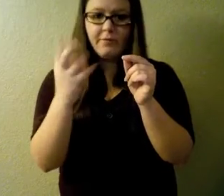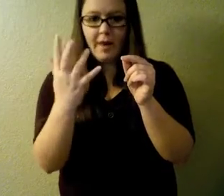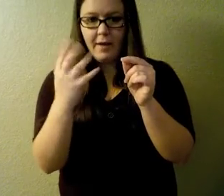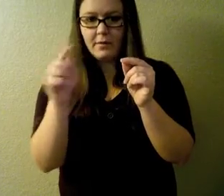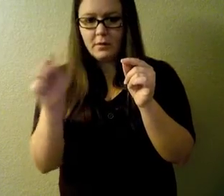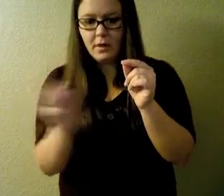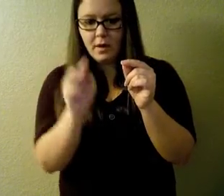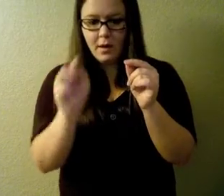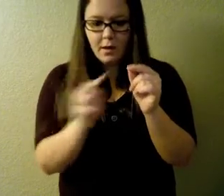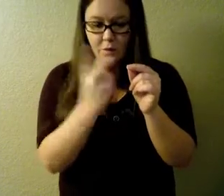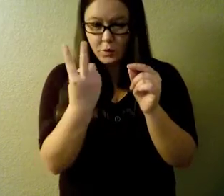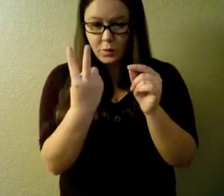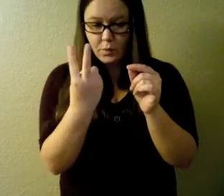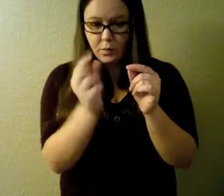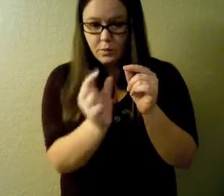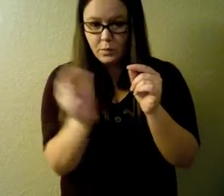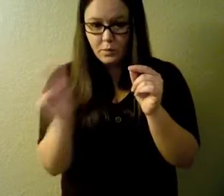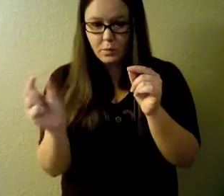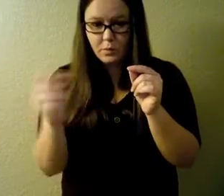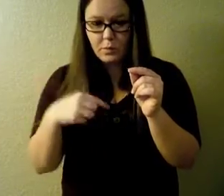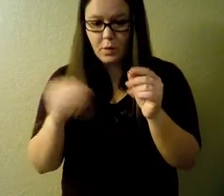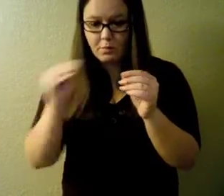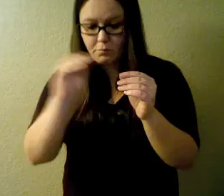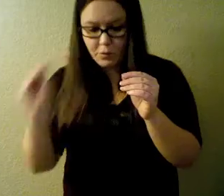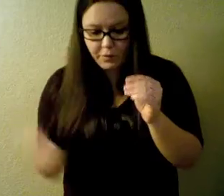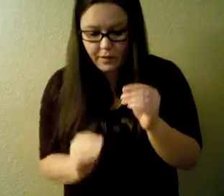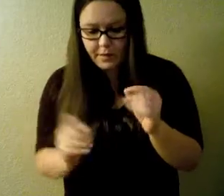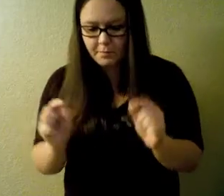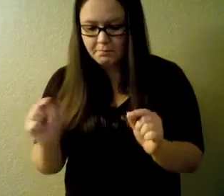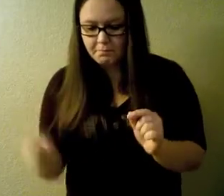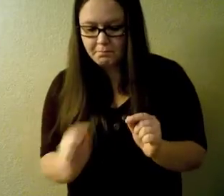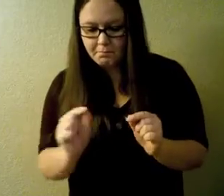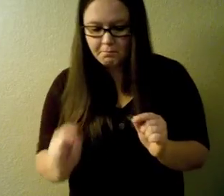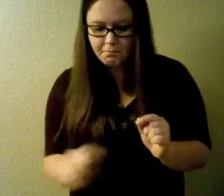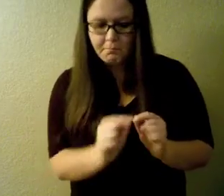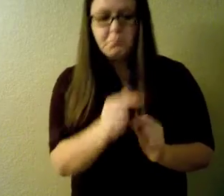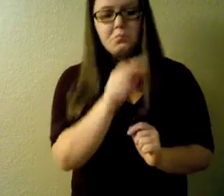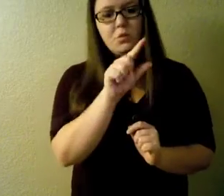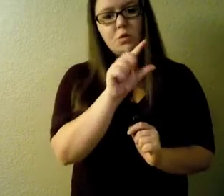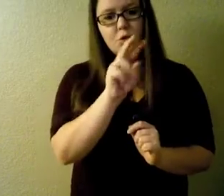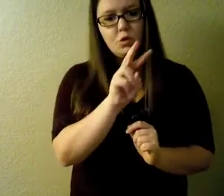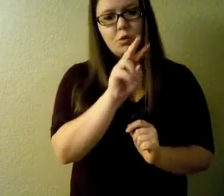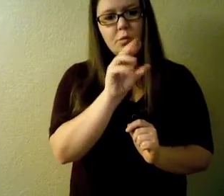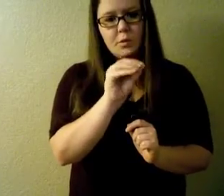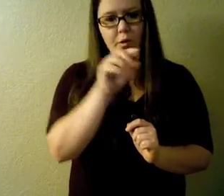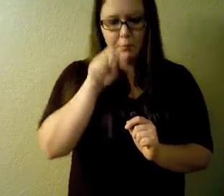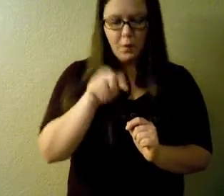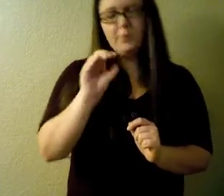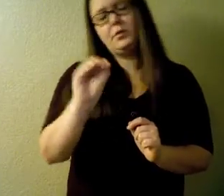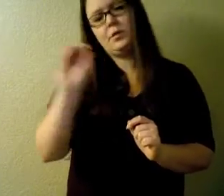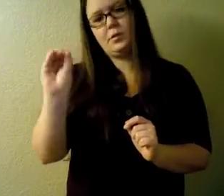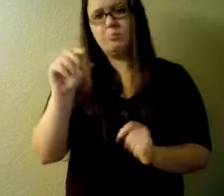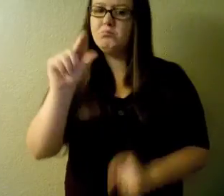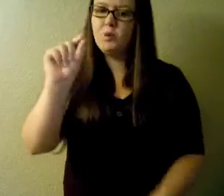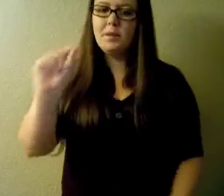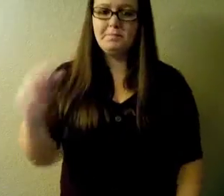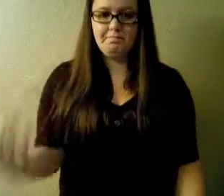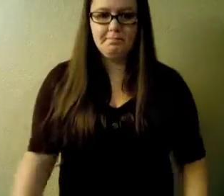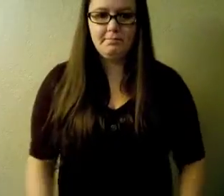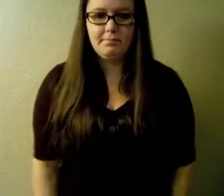answer. So the answer becomes 20 to this. Now there is a little easier way to solve this than doing all this work